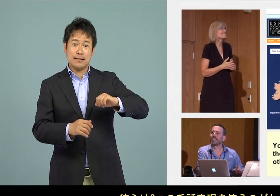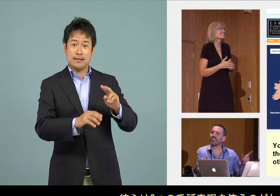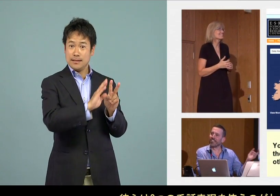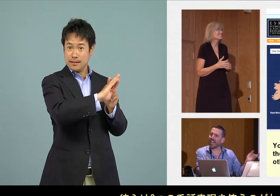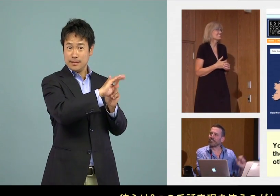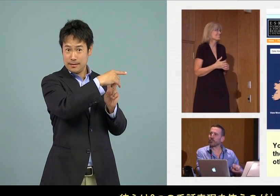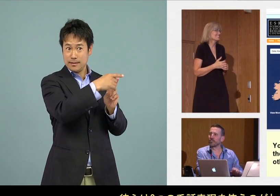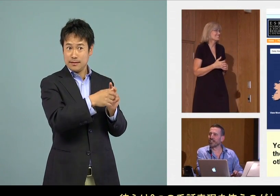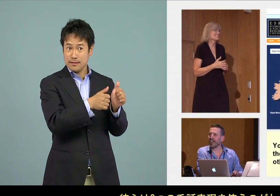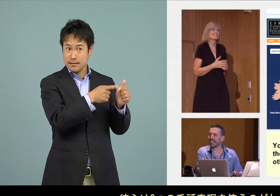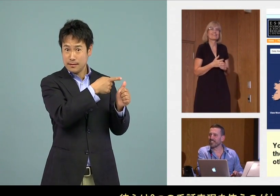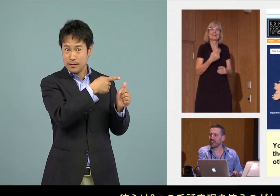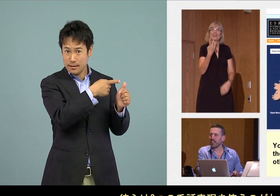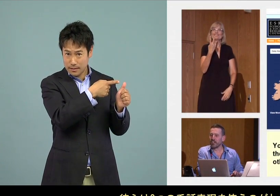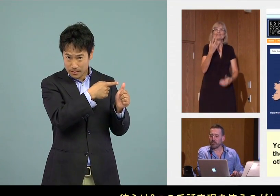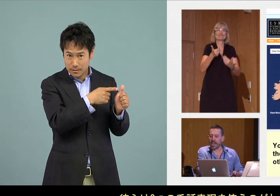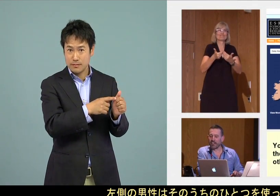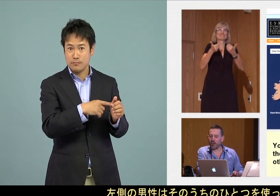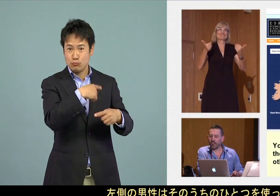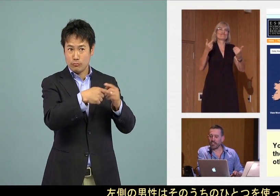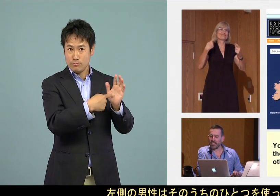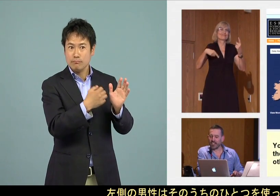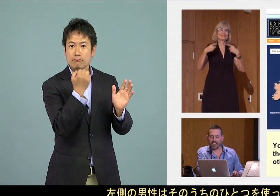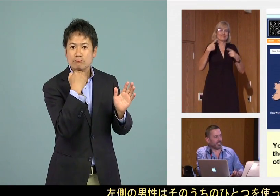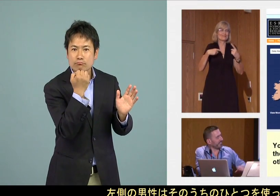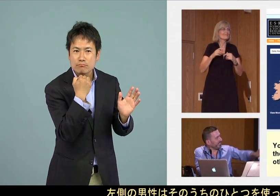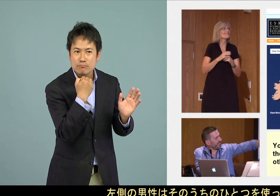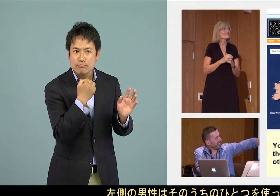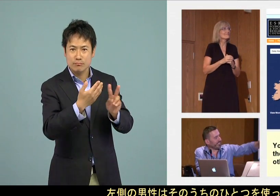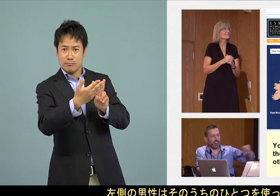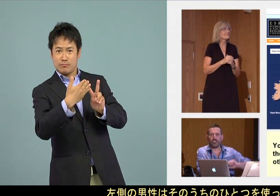And you'll see that they have 2 signs. The man on the